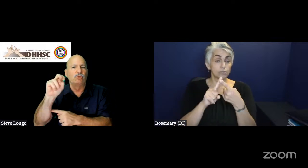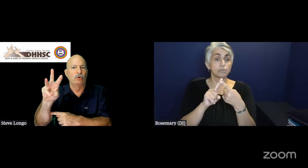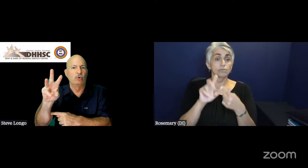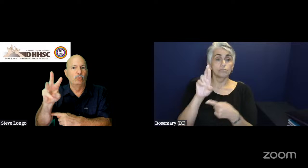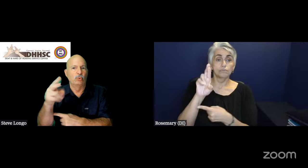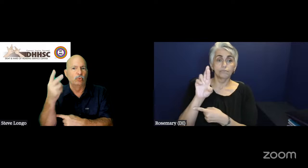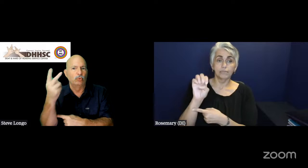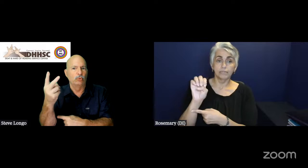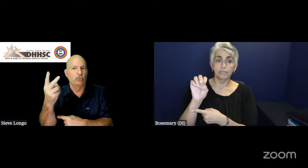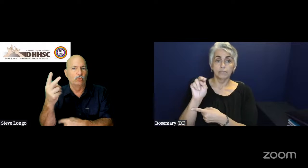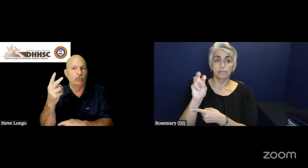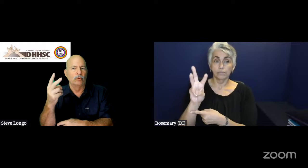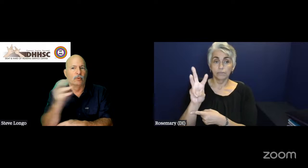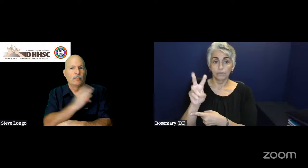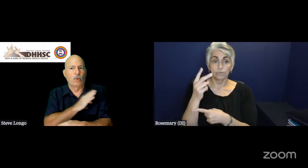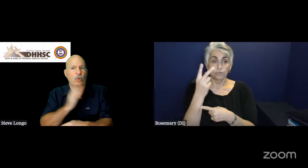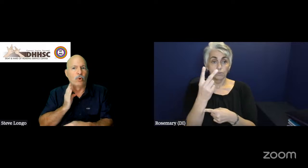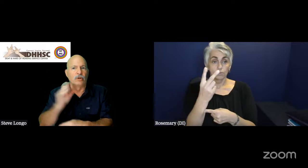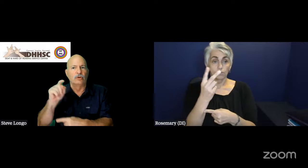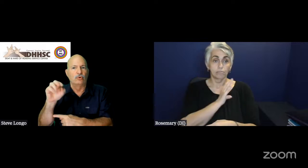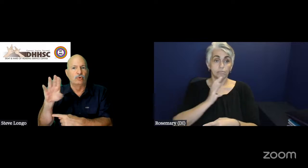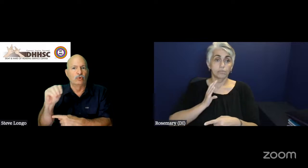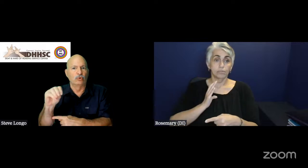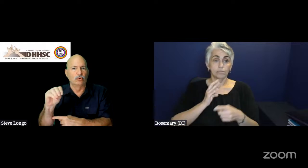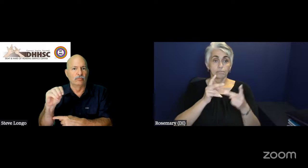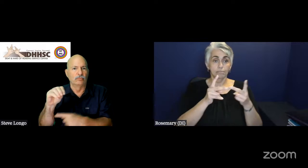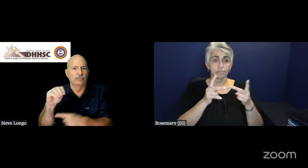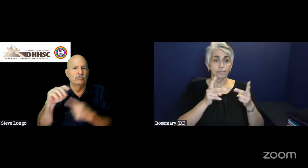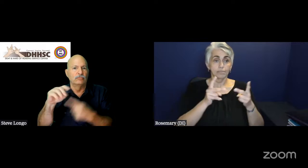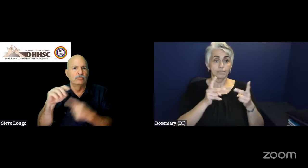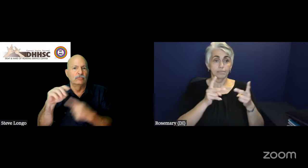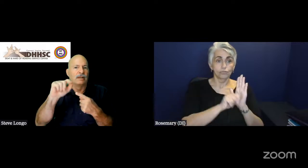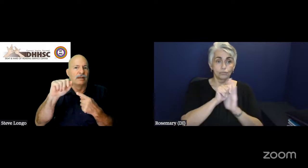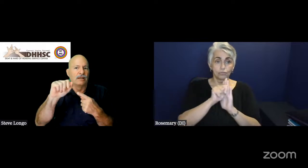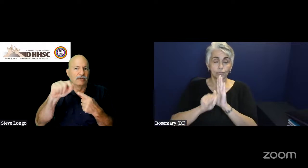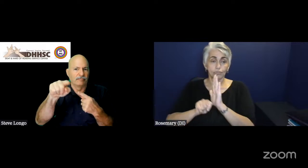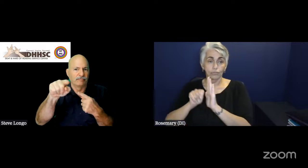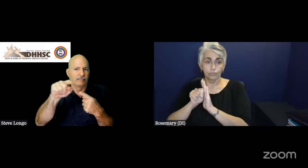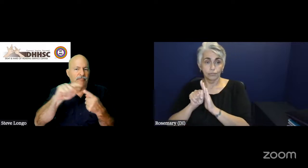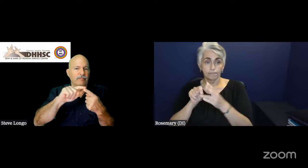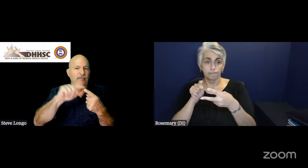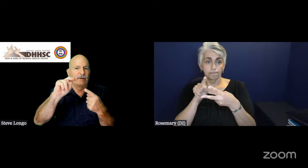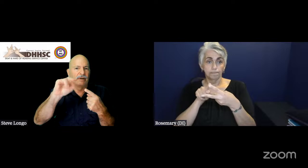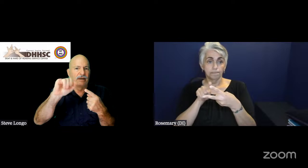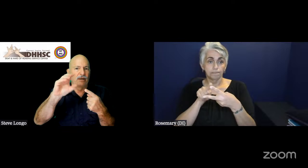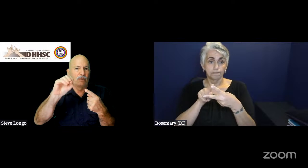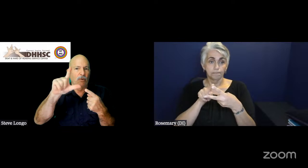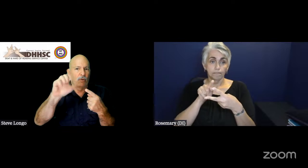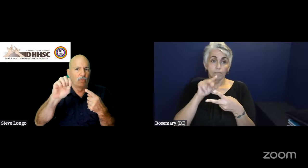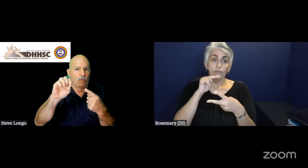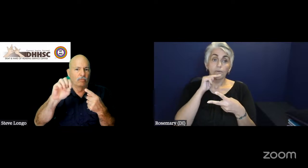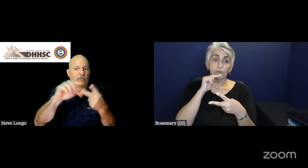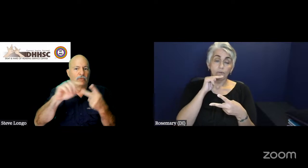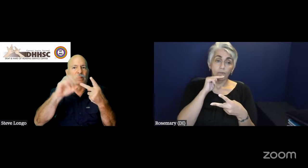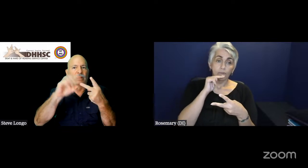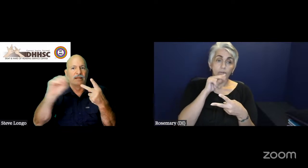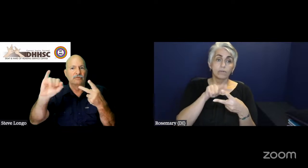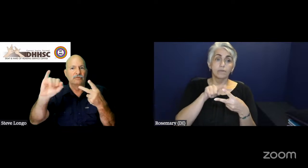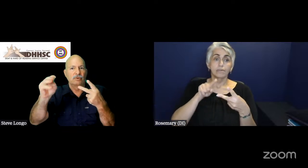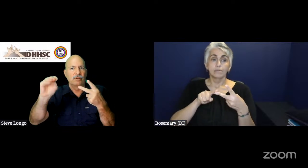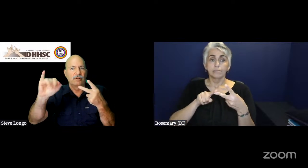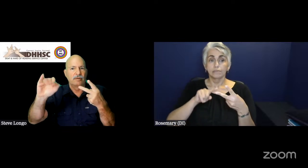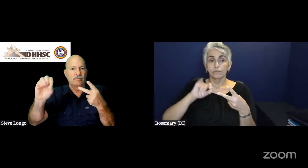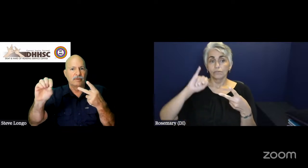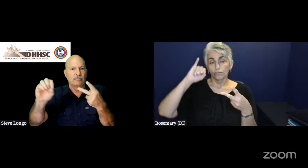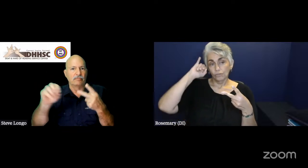motions. Is there anyone willing to make the motion about renewing two terms